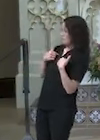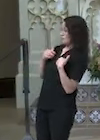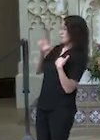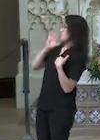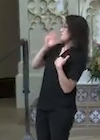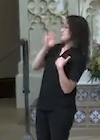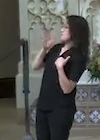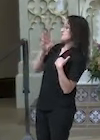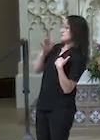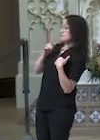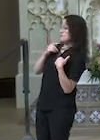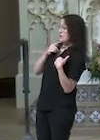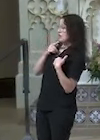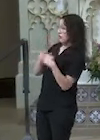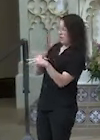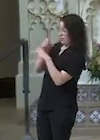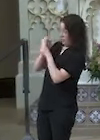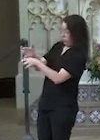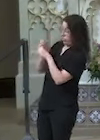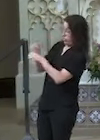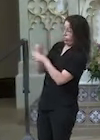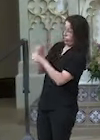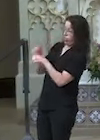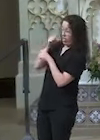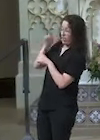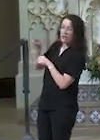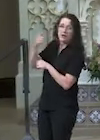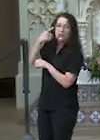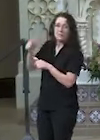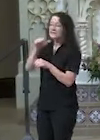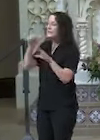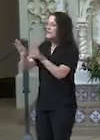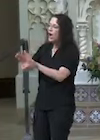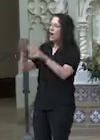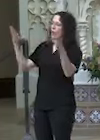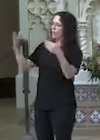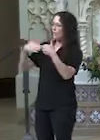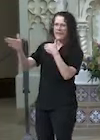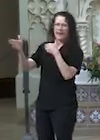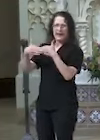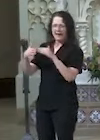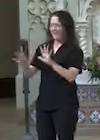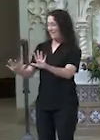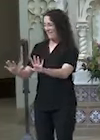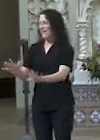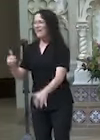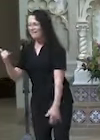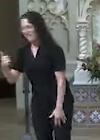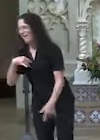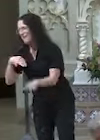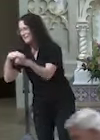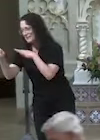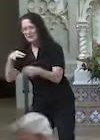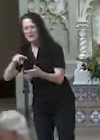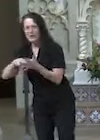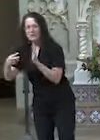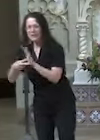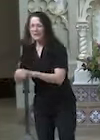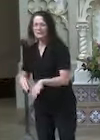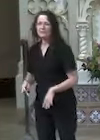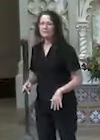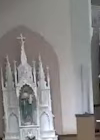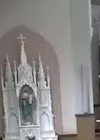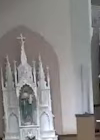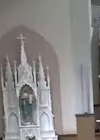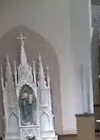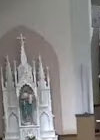have gotten after him for not opening the gate. Let me explain. So,